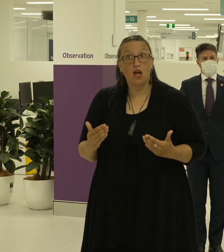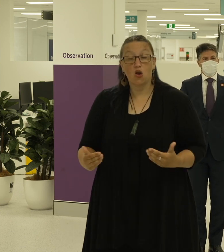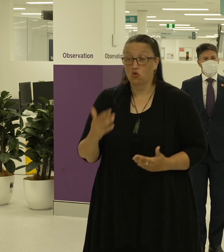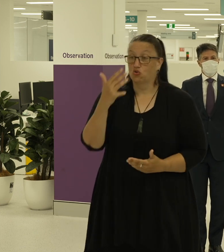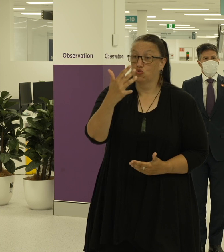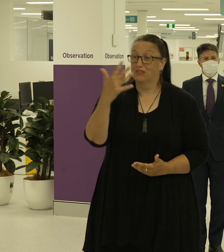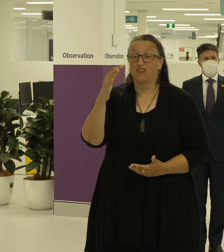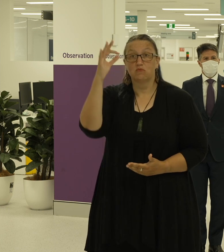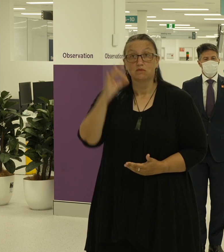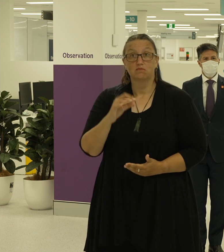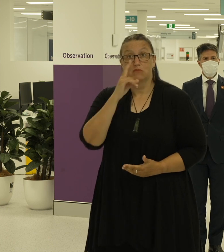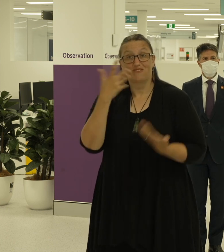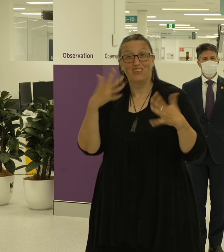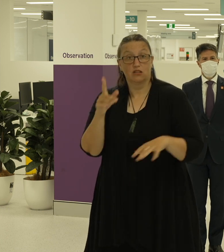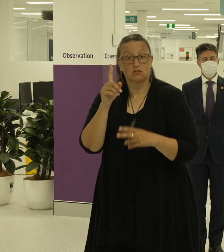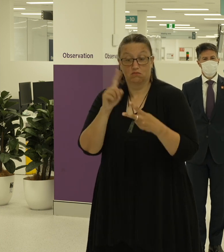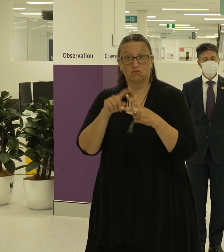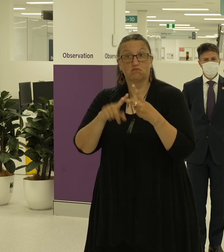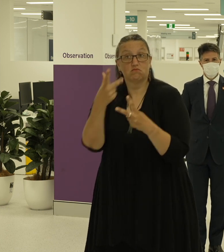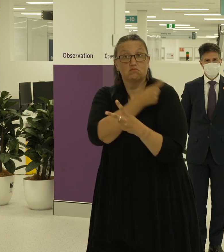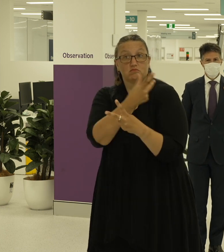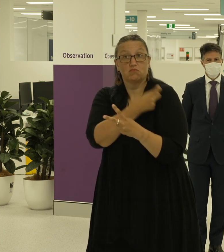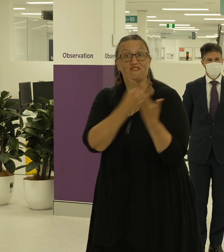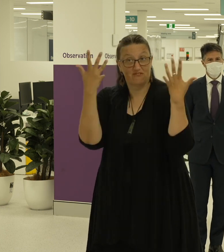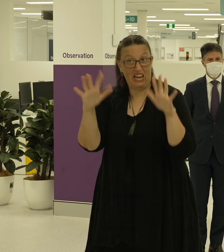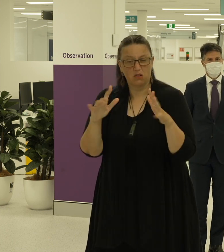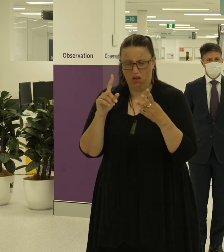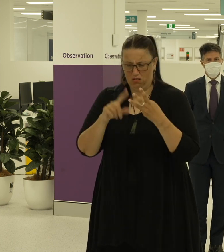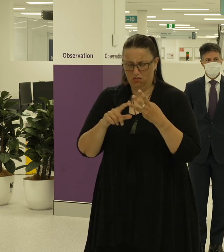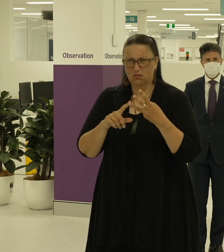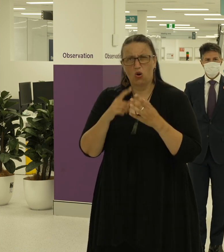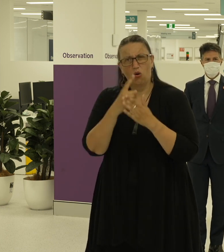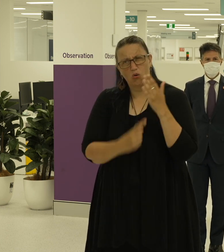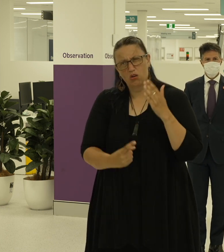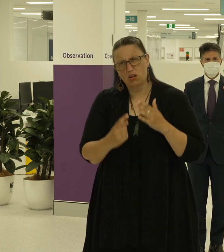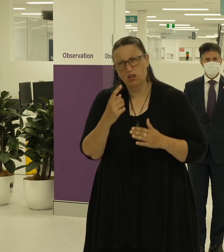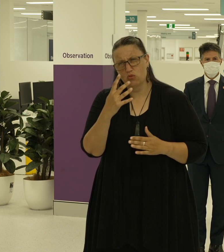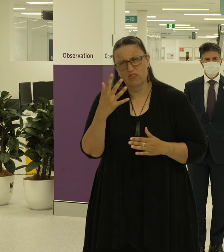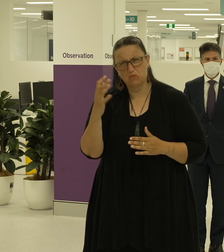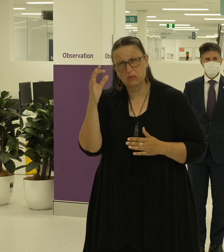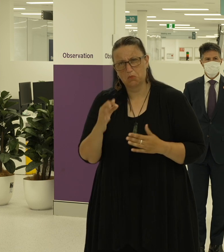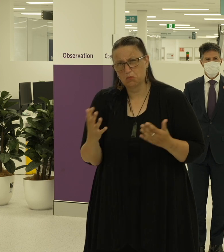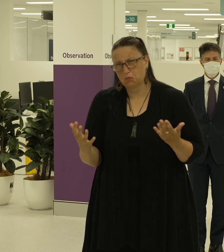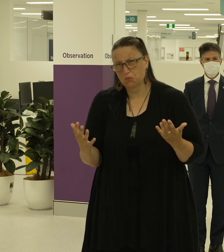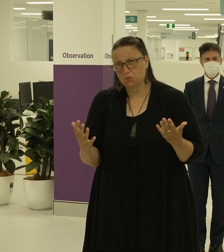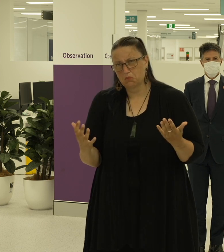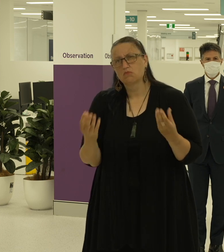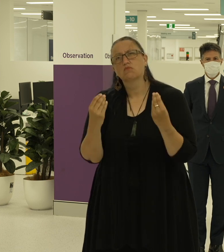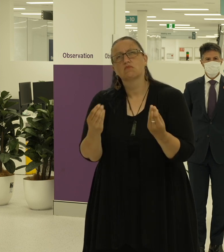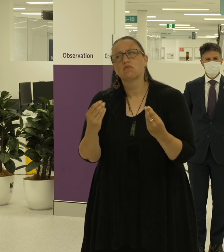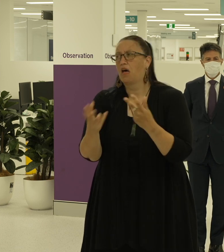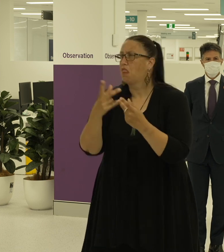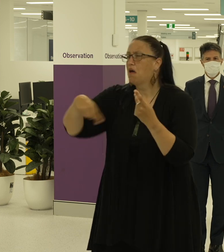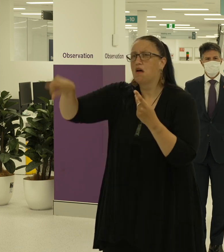dosed, and we've got about a little less than 45% of people who've had the booster, what's happened to the other 50%? Why